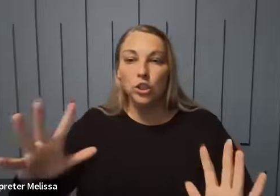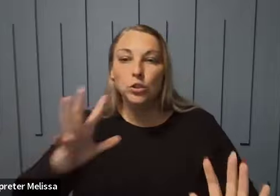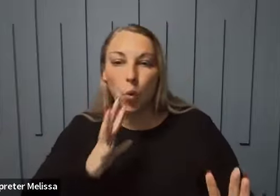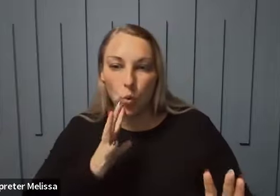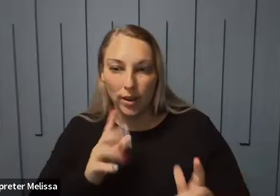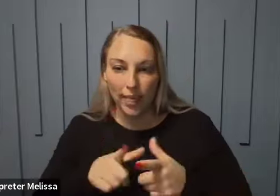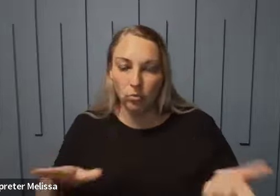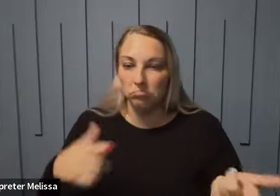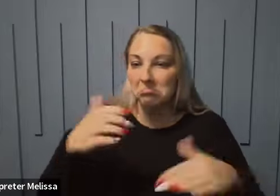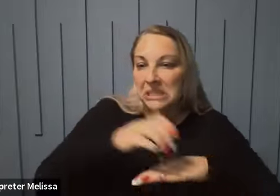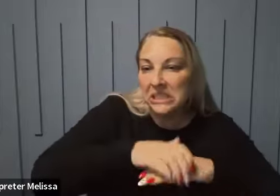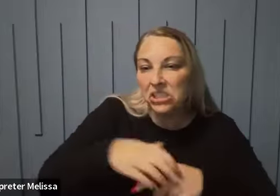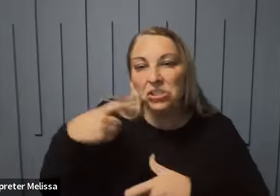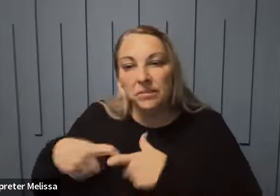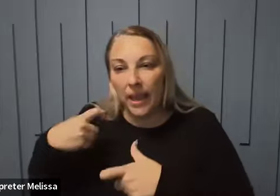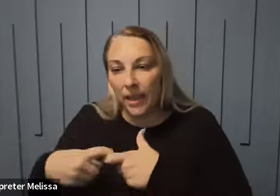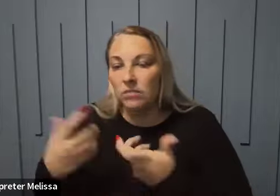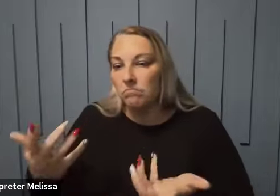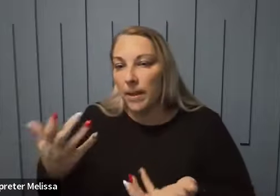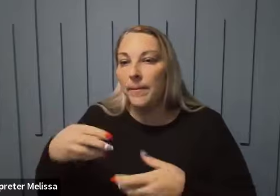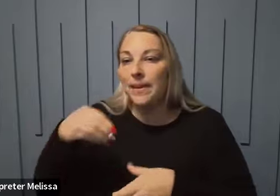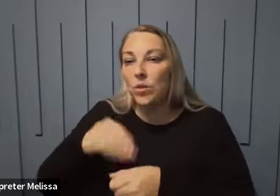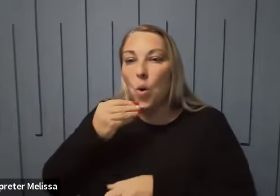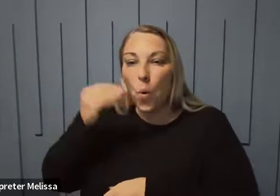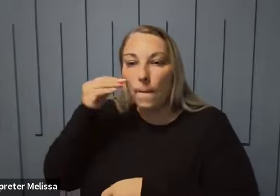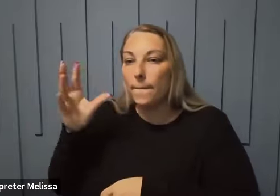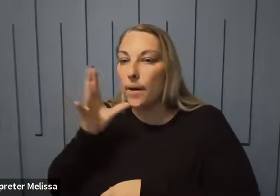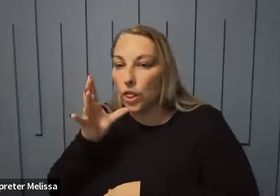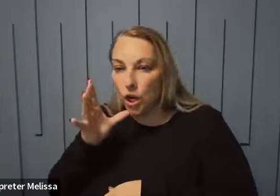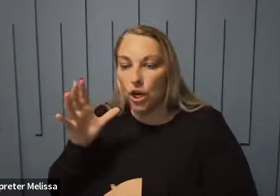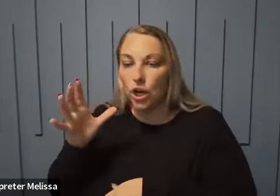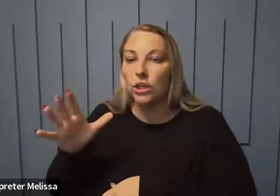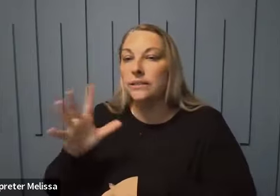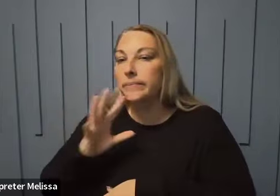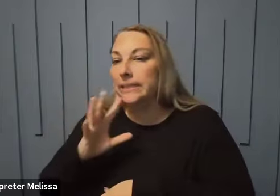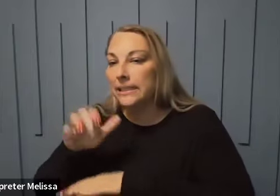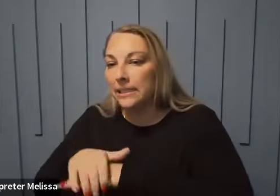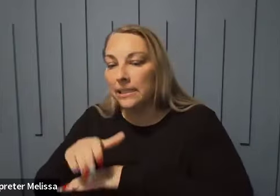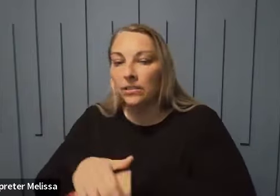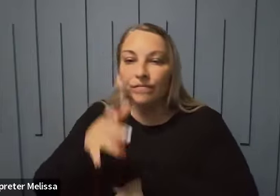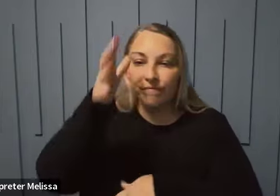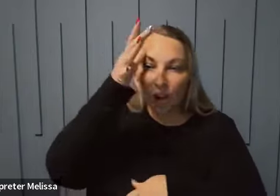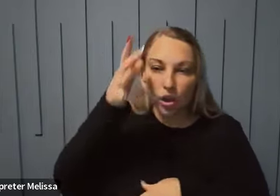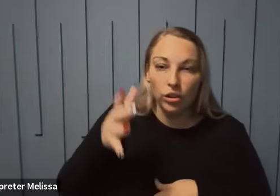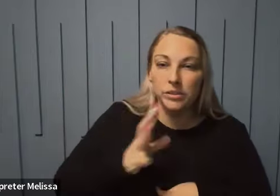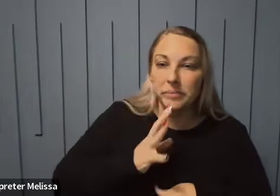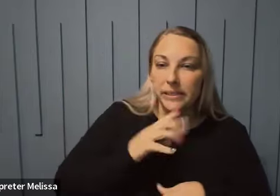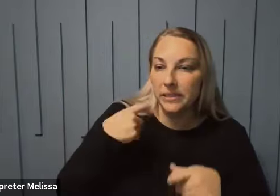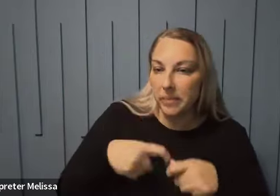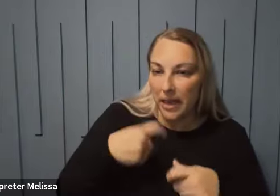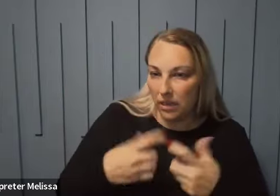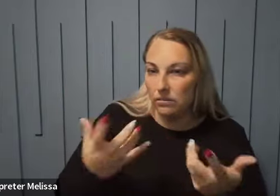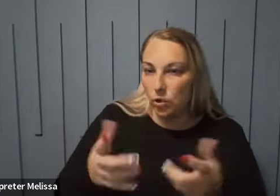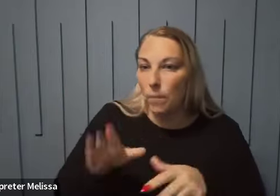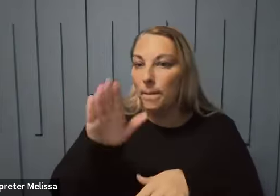English and Spanish. So maybe this child lives in a home where the mom's speaking English and the dad's speaking Spanish. For both